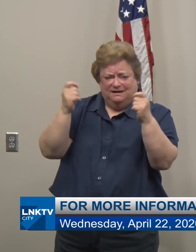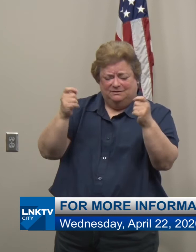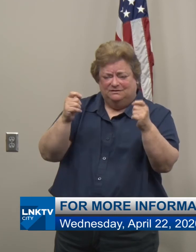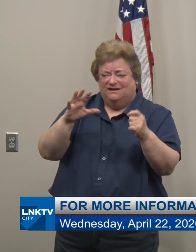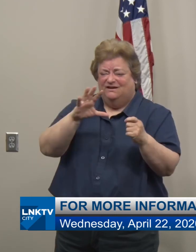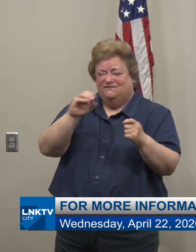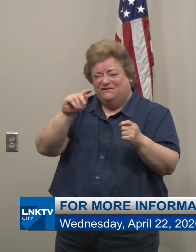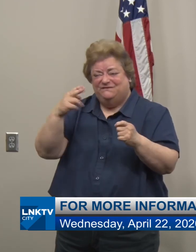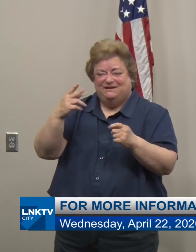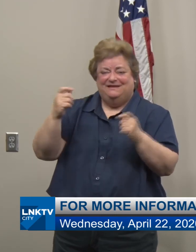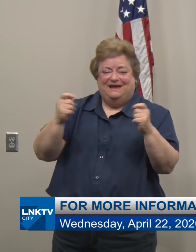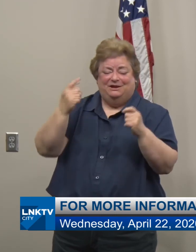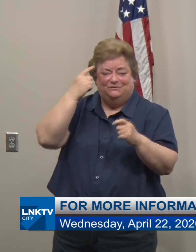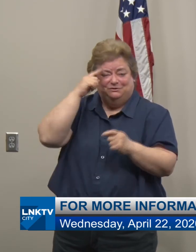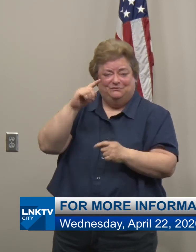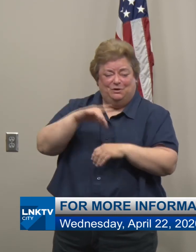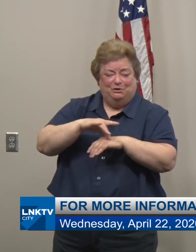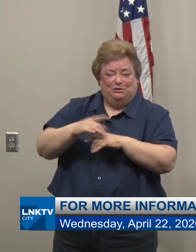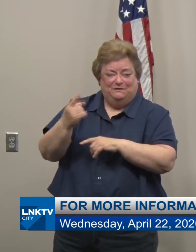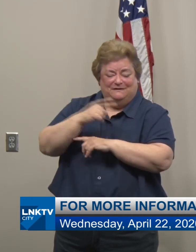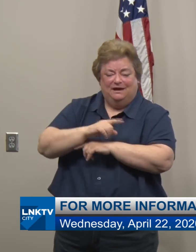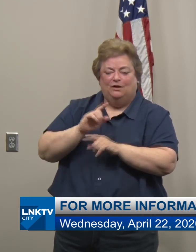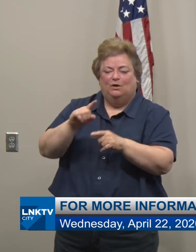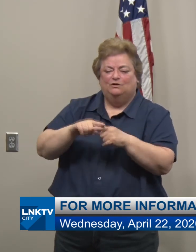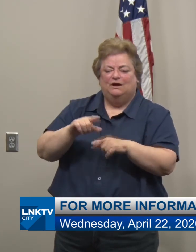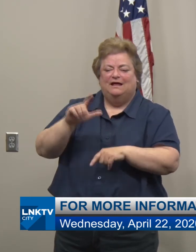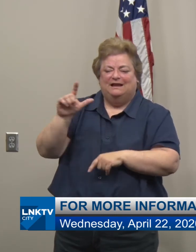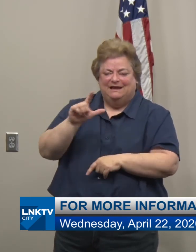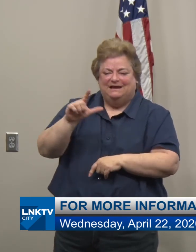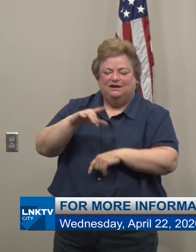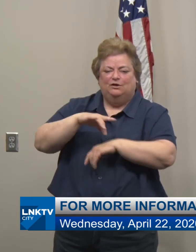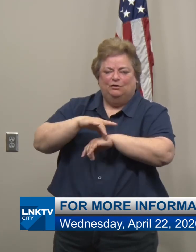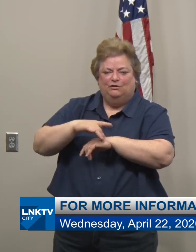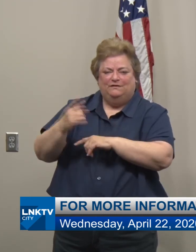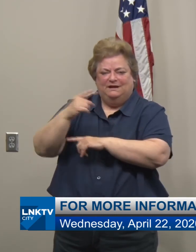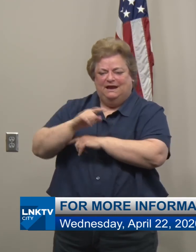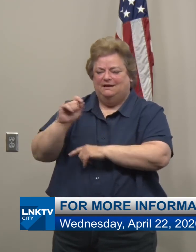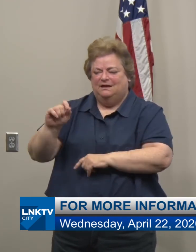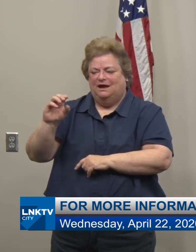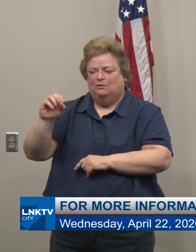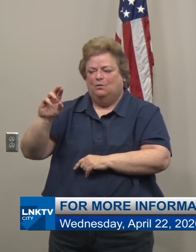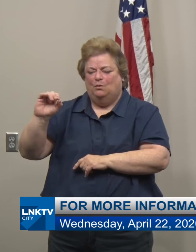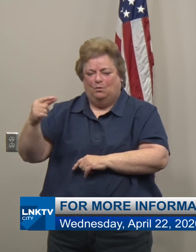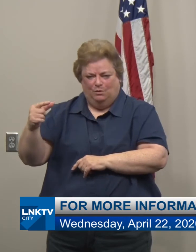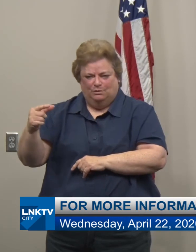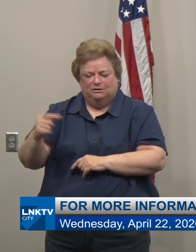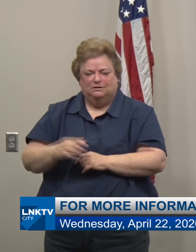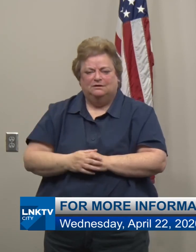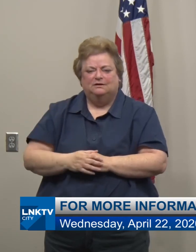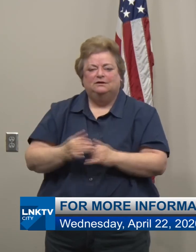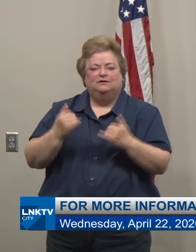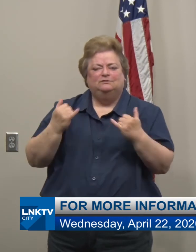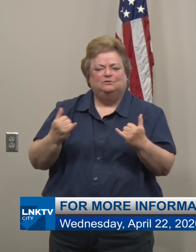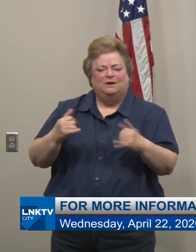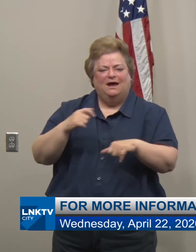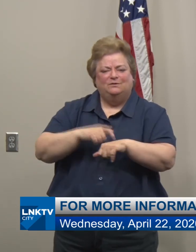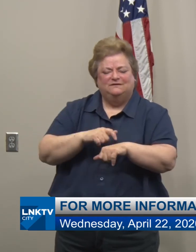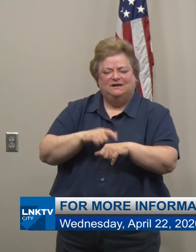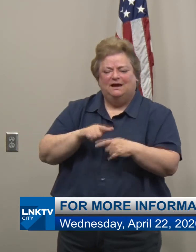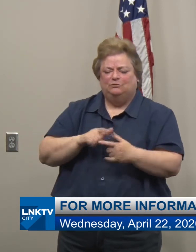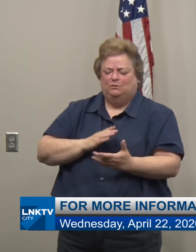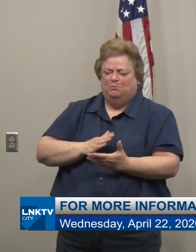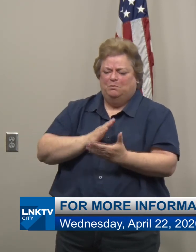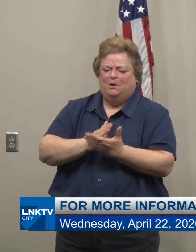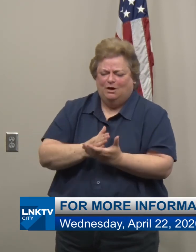of Earth Day, please go to lincolnearthday.org. Again, that's lincolnearthday.org. Now is certainly a good moment to